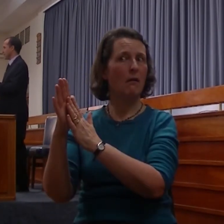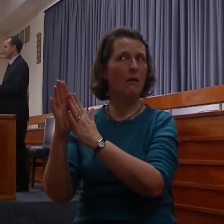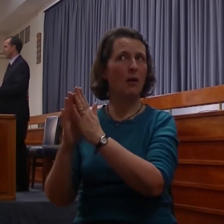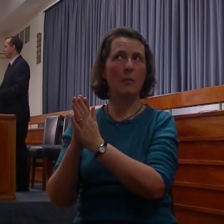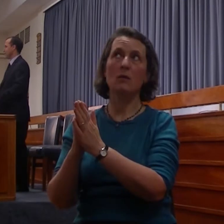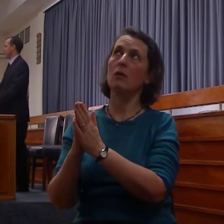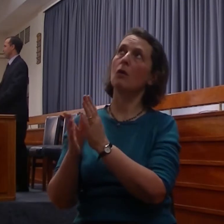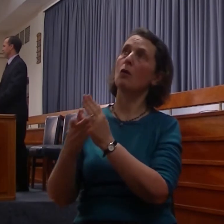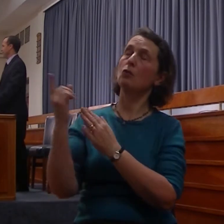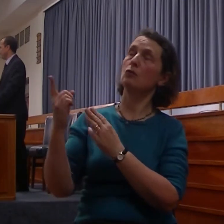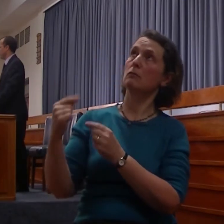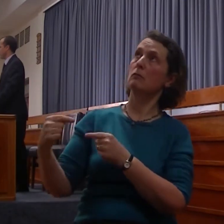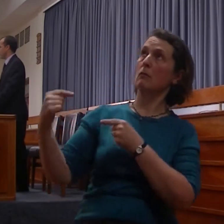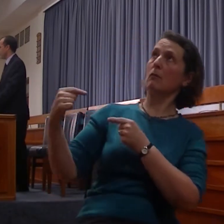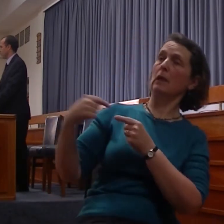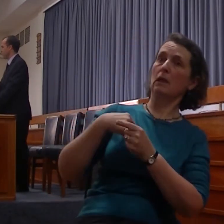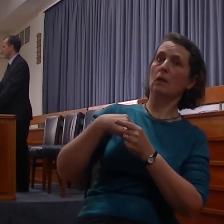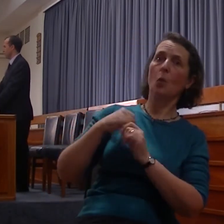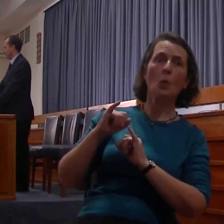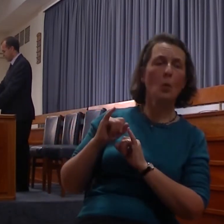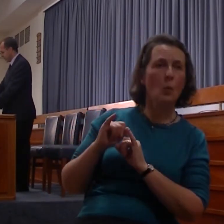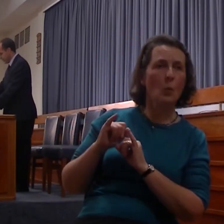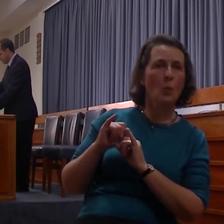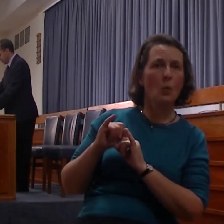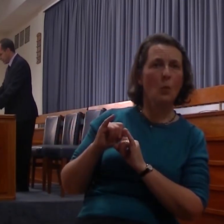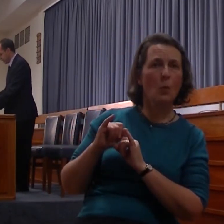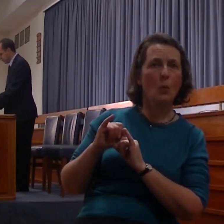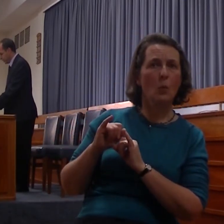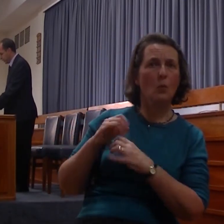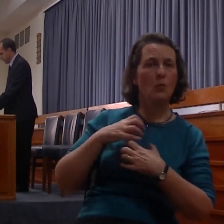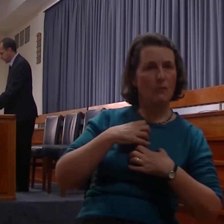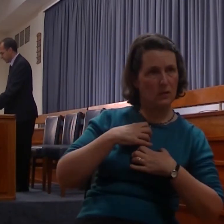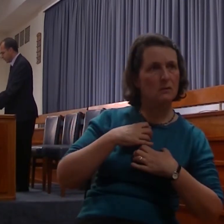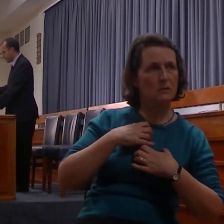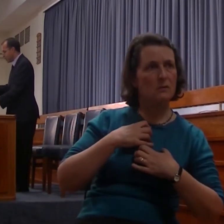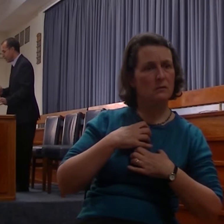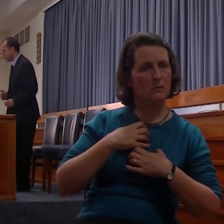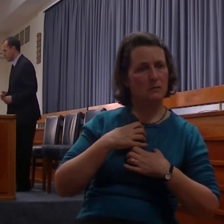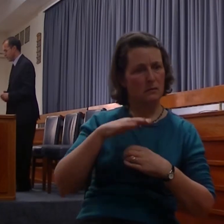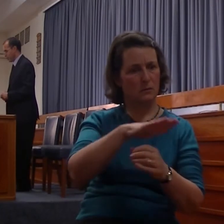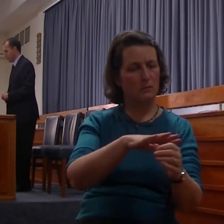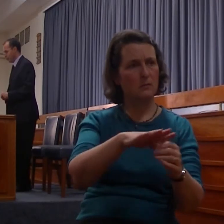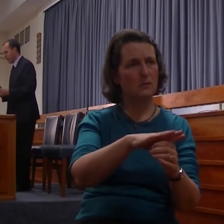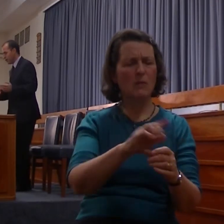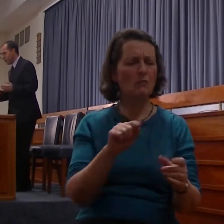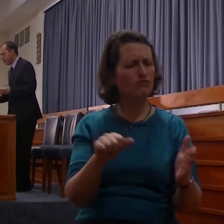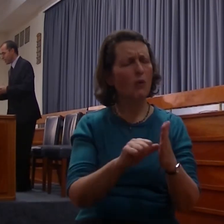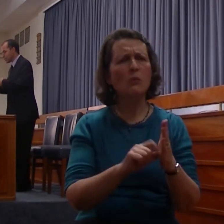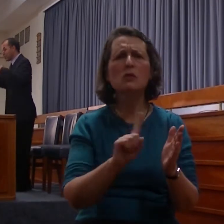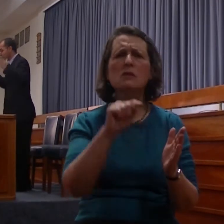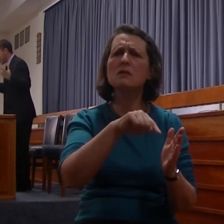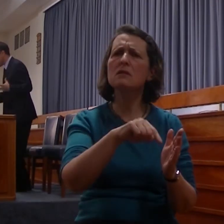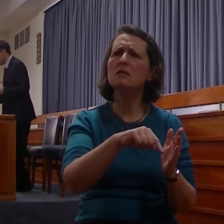a burning fire. So for the Lord to have something against a person, that must be a terrible